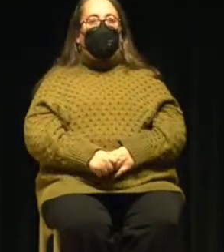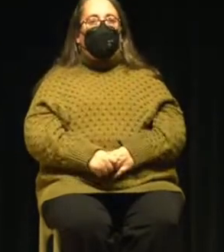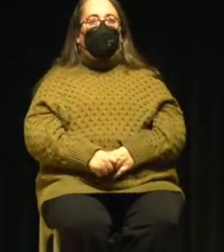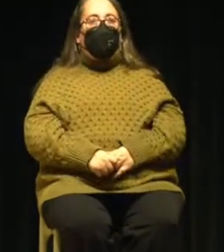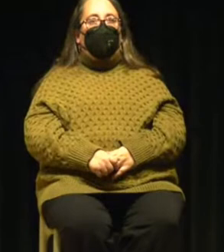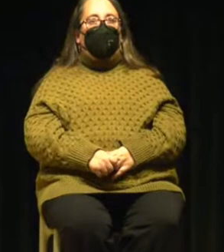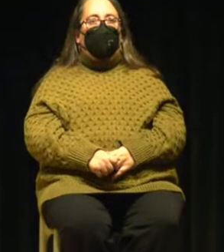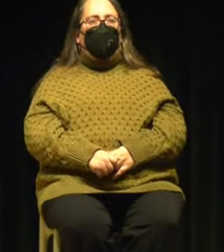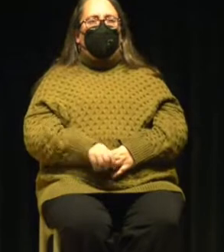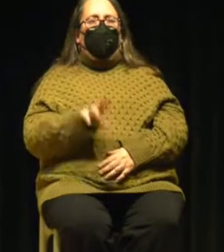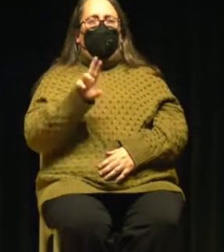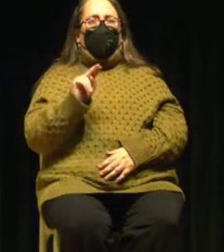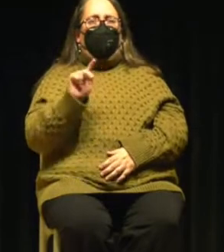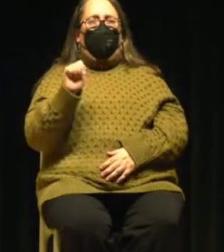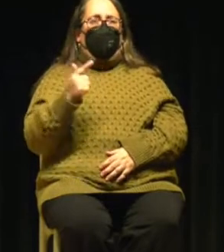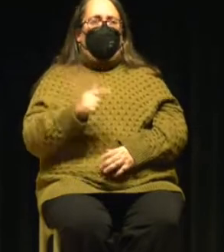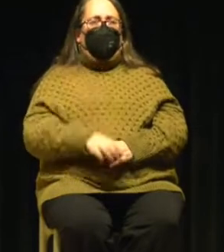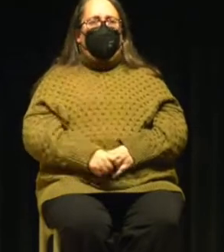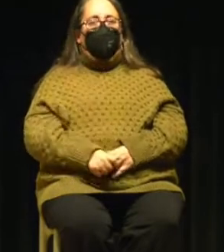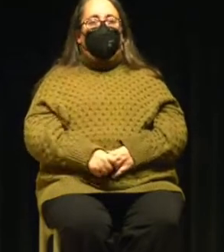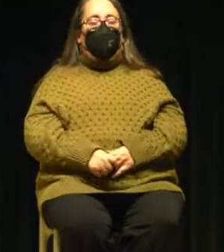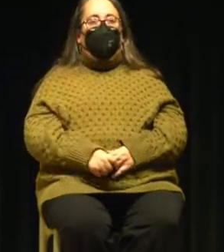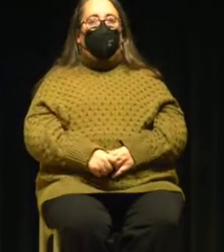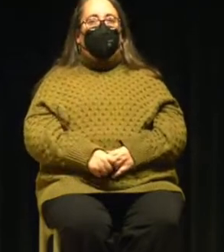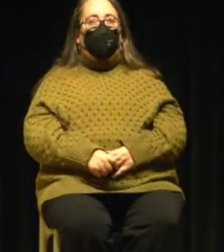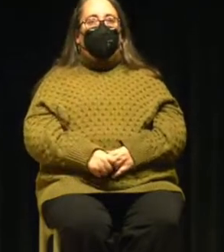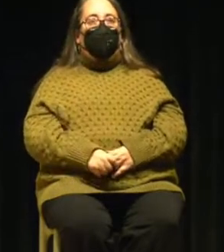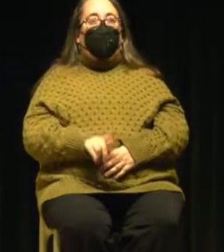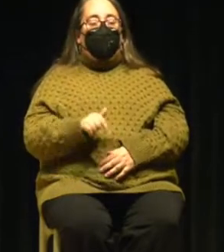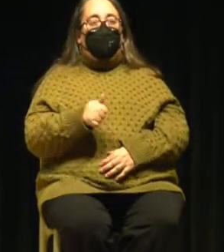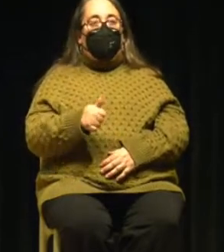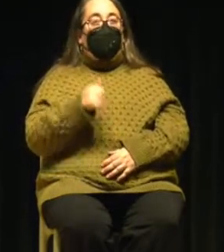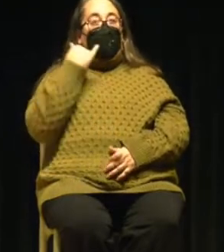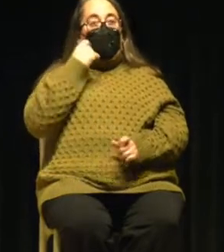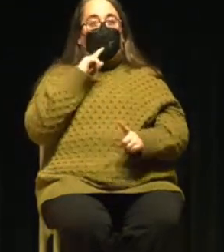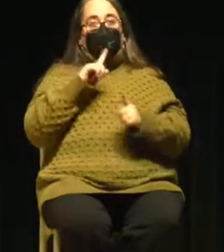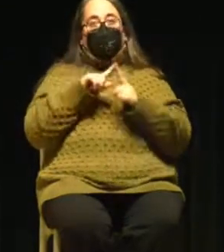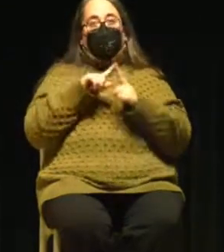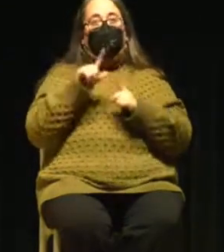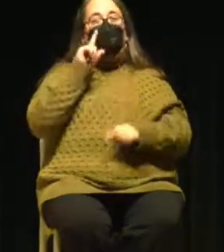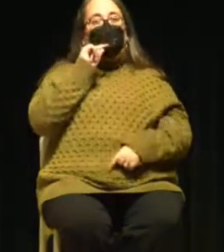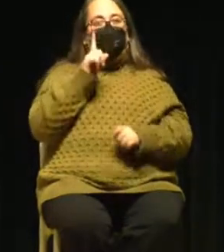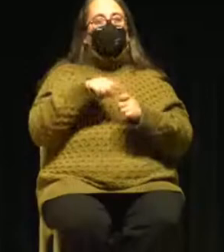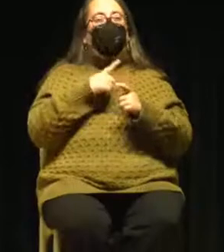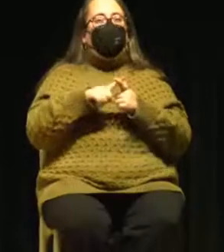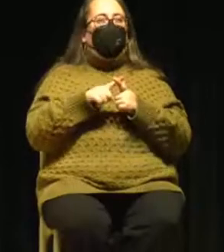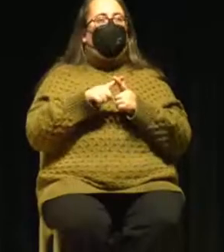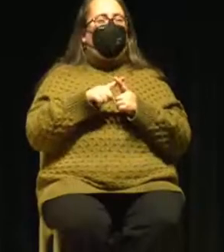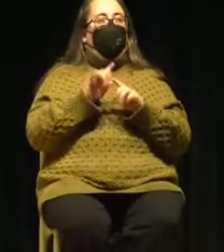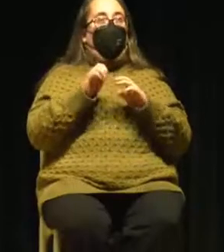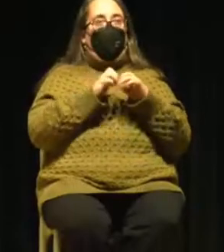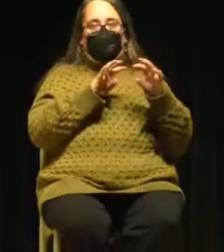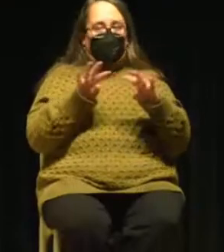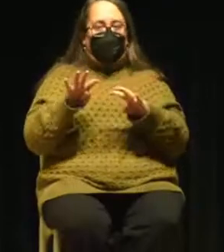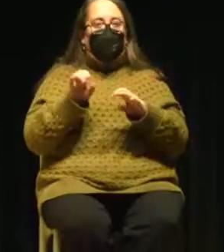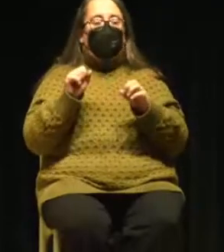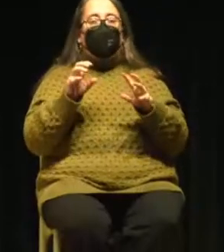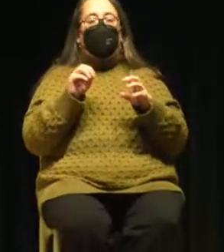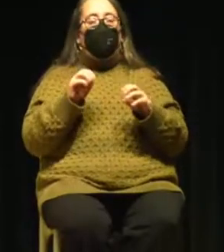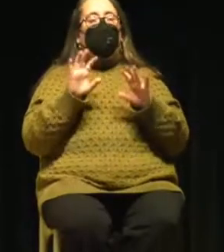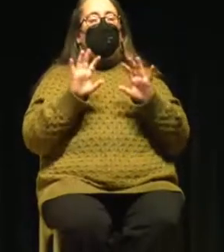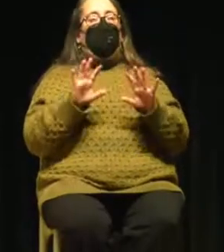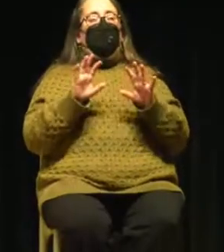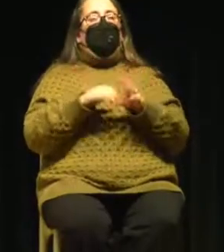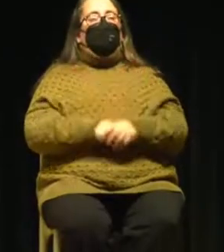like, untag, you know, or they want you to like, I'm like, if I respond to this tweet, then I will have attracted all my fault. It was just like, but